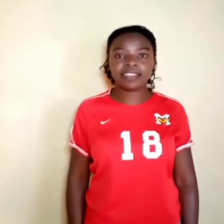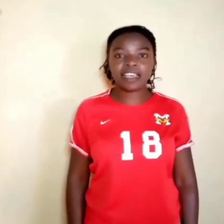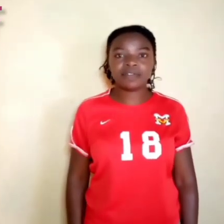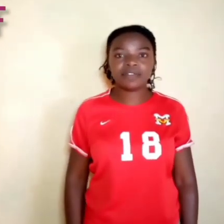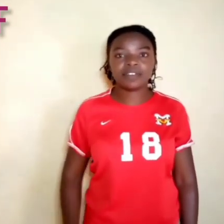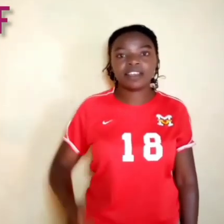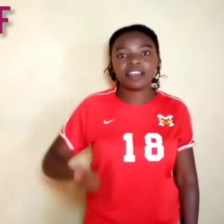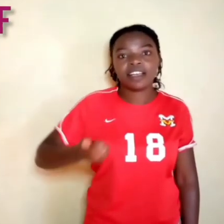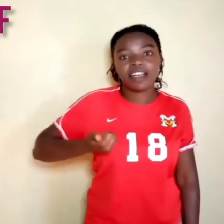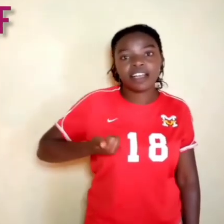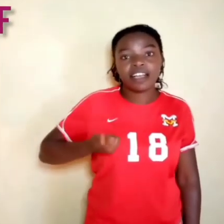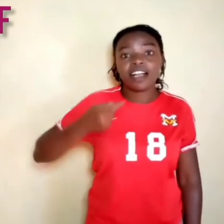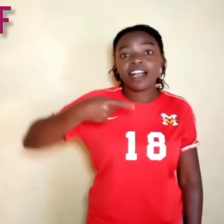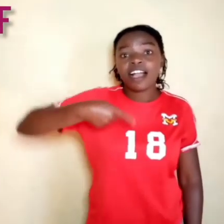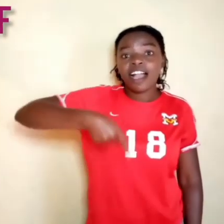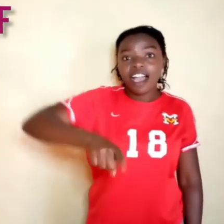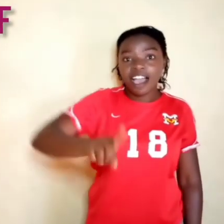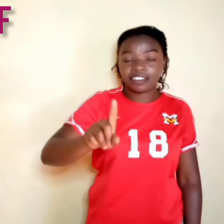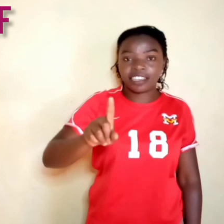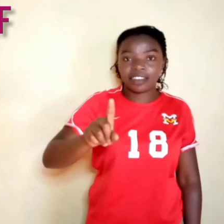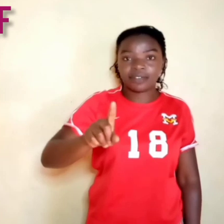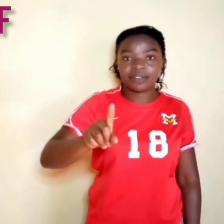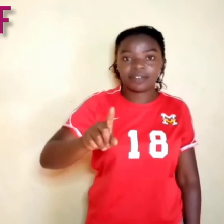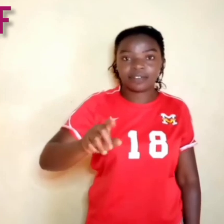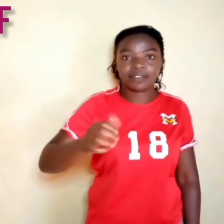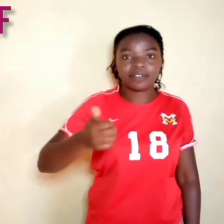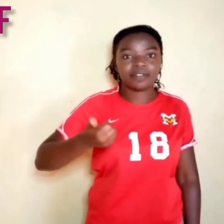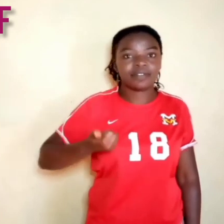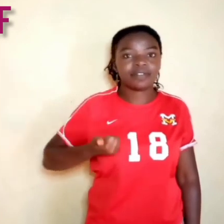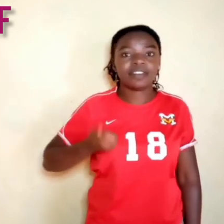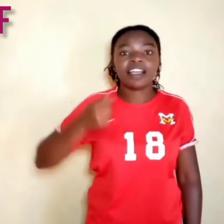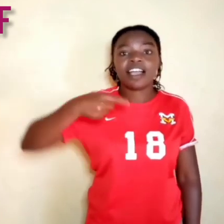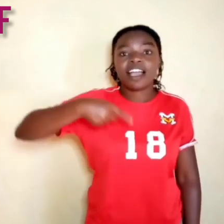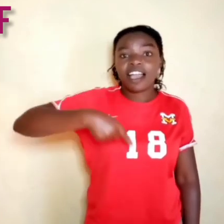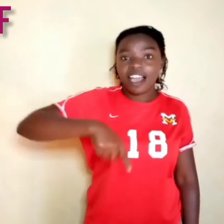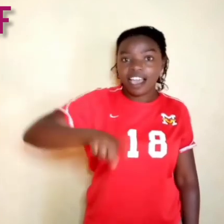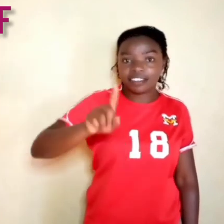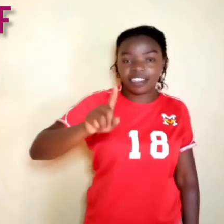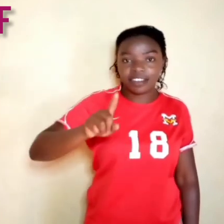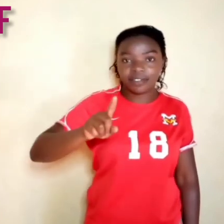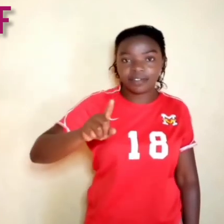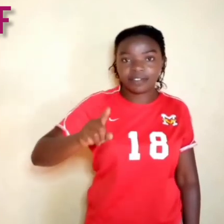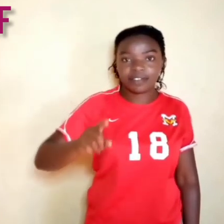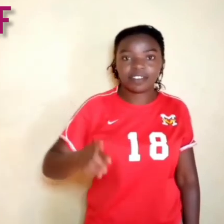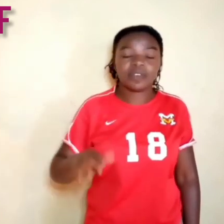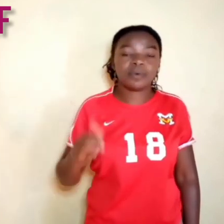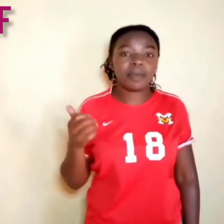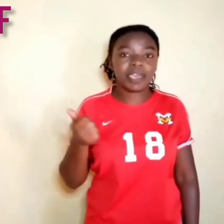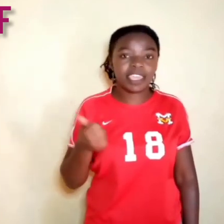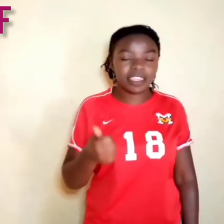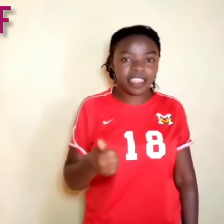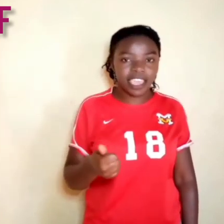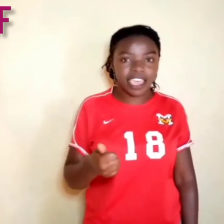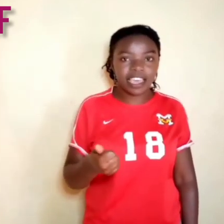Herself, herself, herself. we are making the A hand